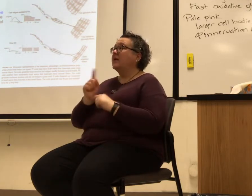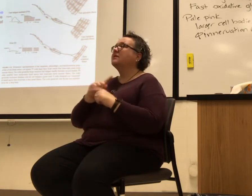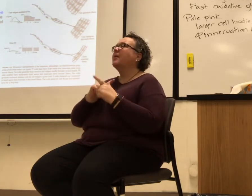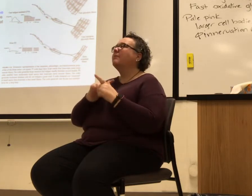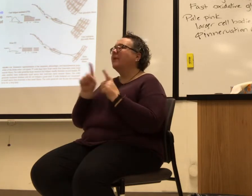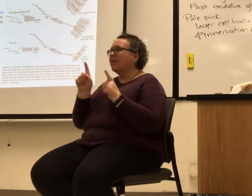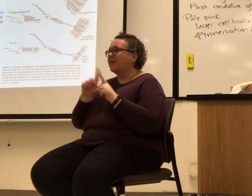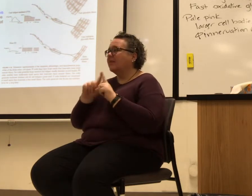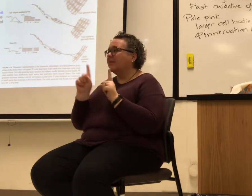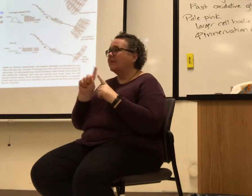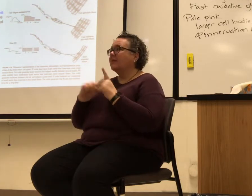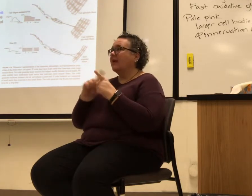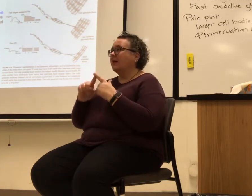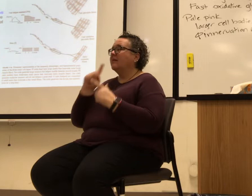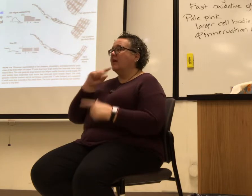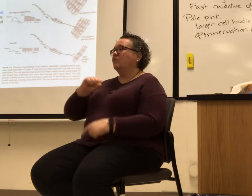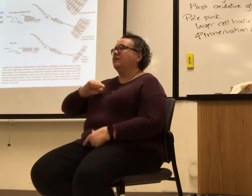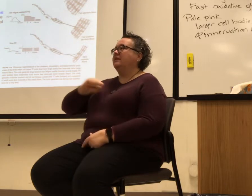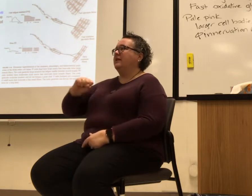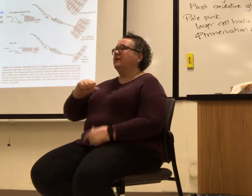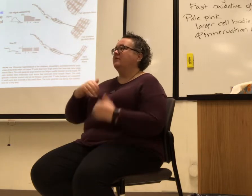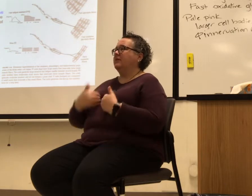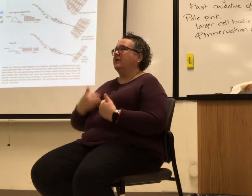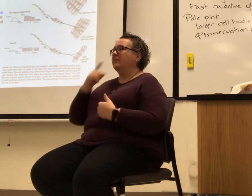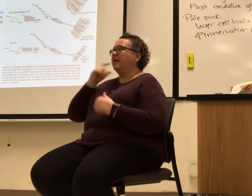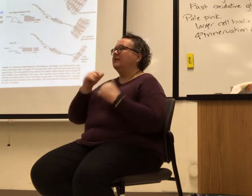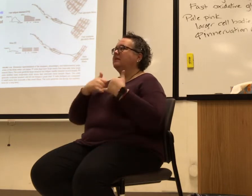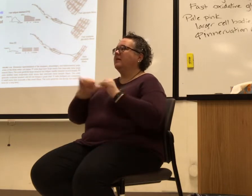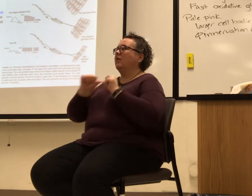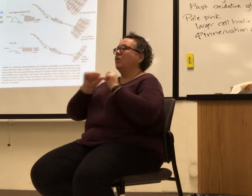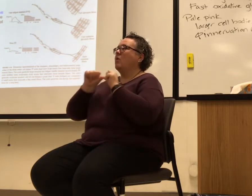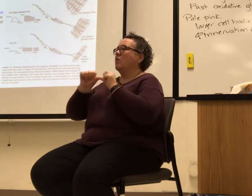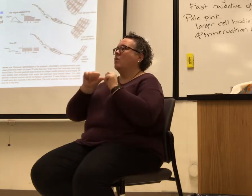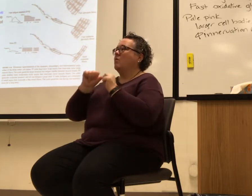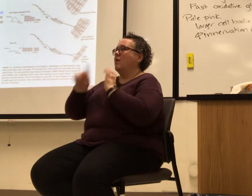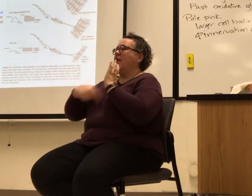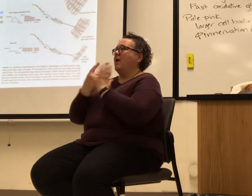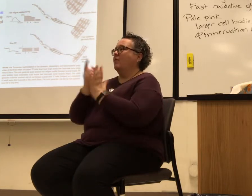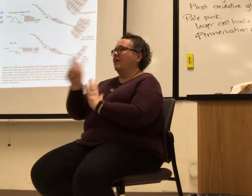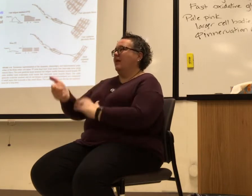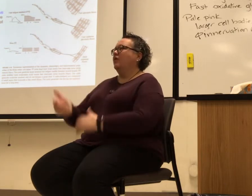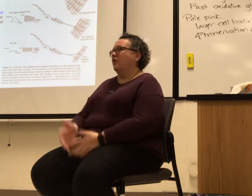the fatigue because they still are going after an hour. Okay.